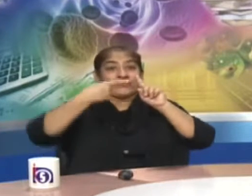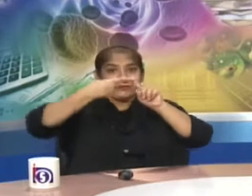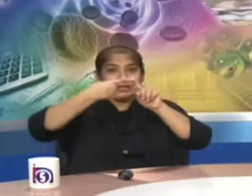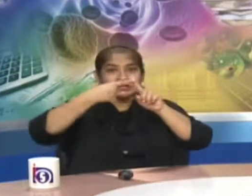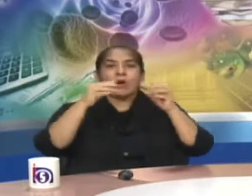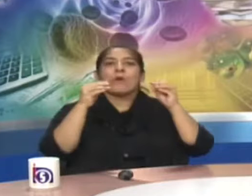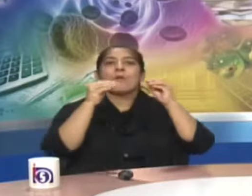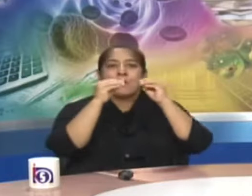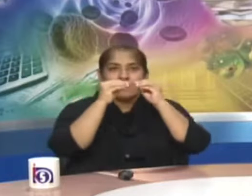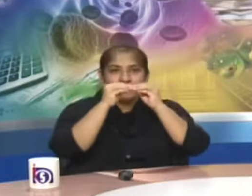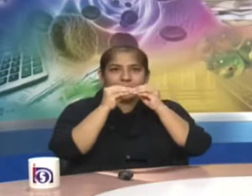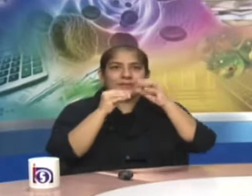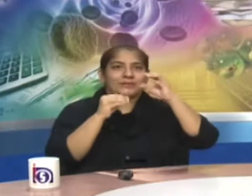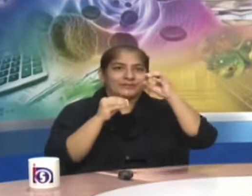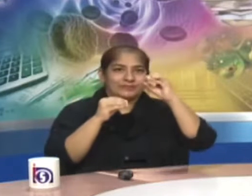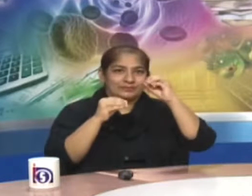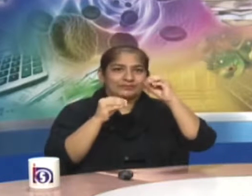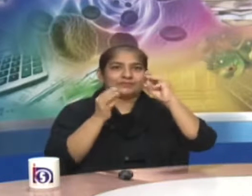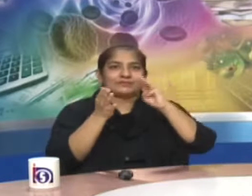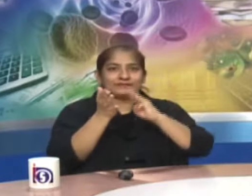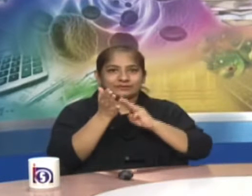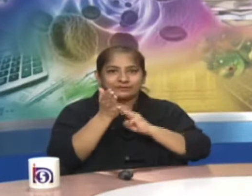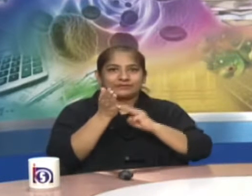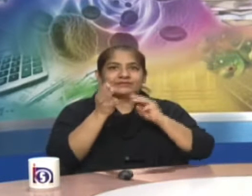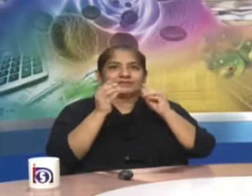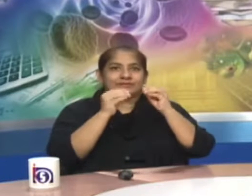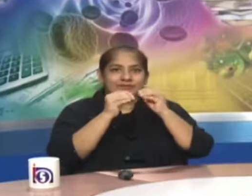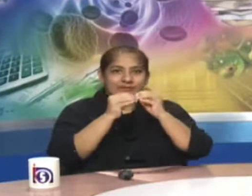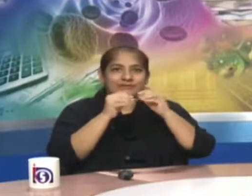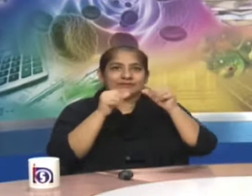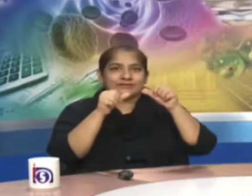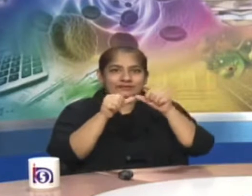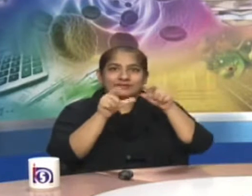They were all set up at different time, different years.